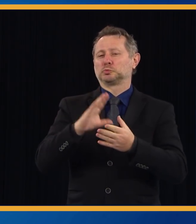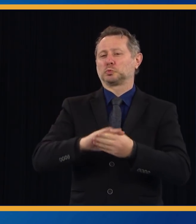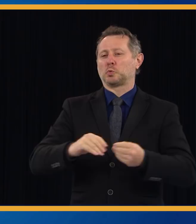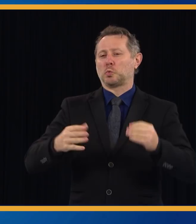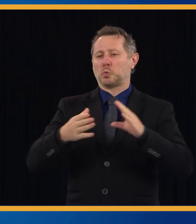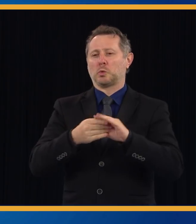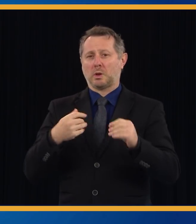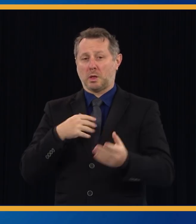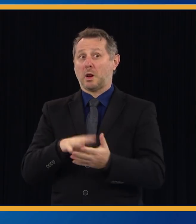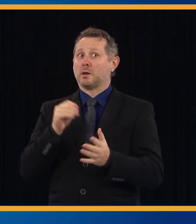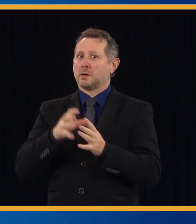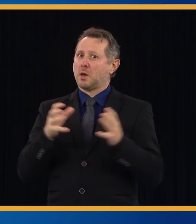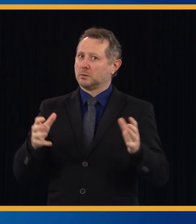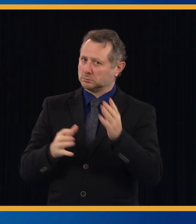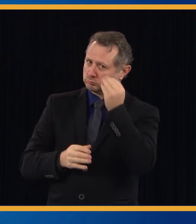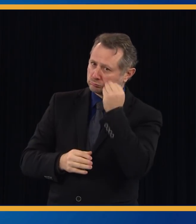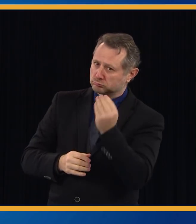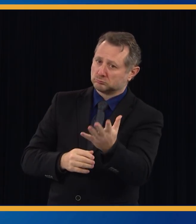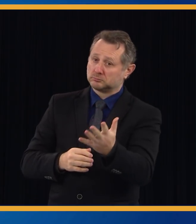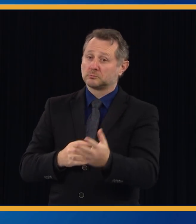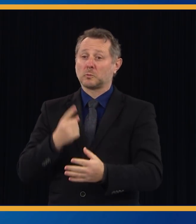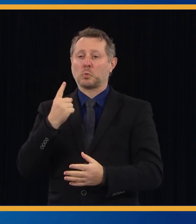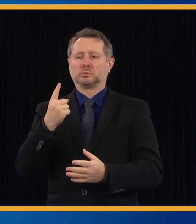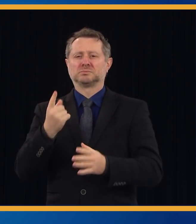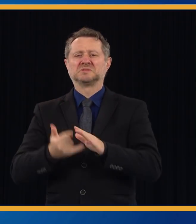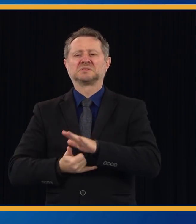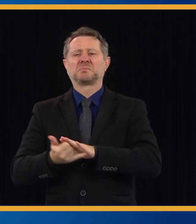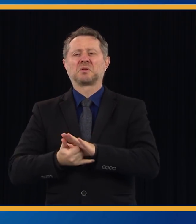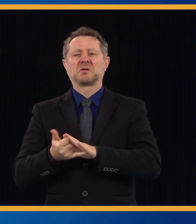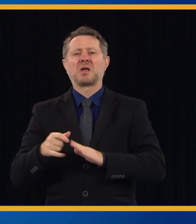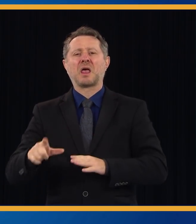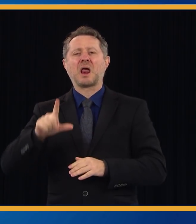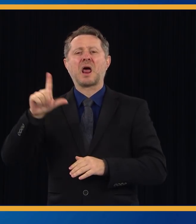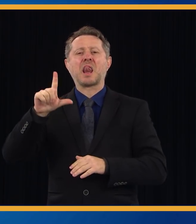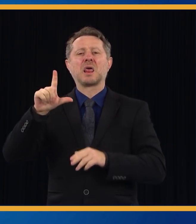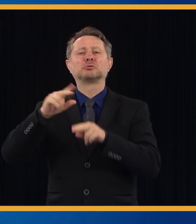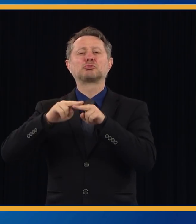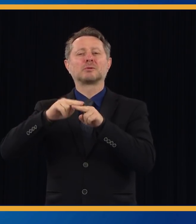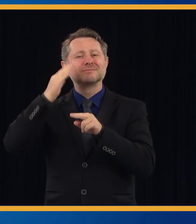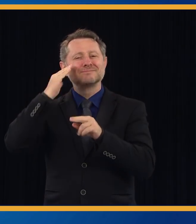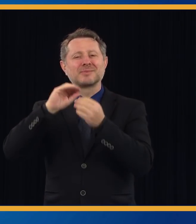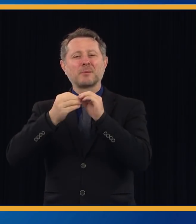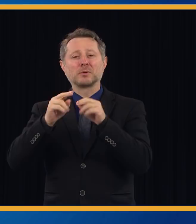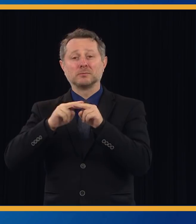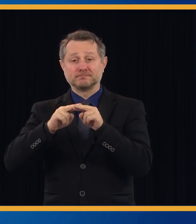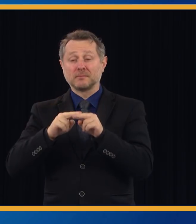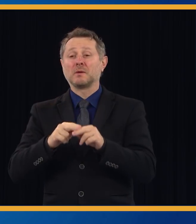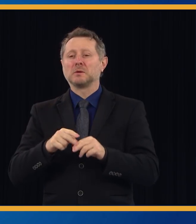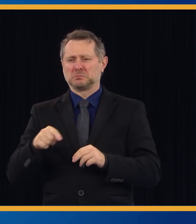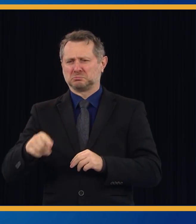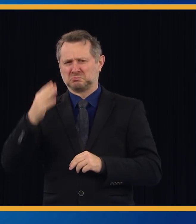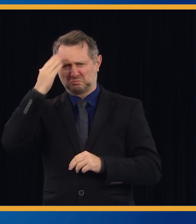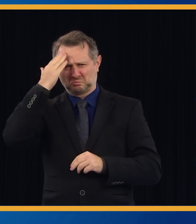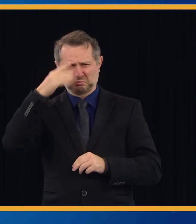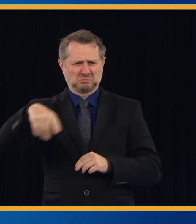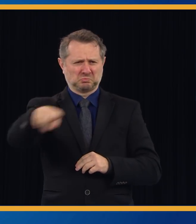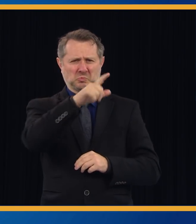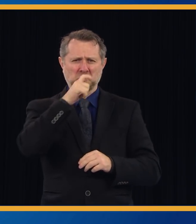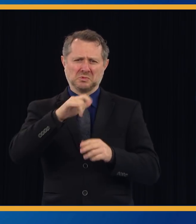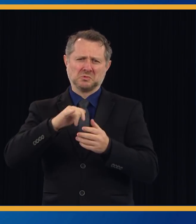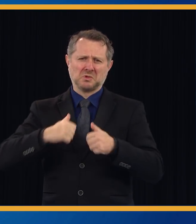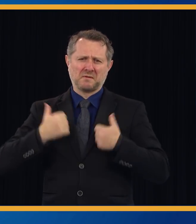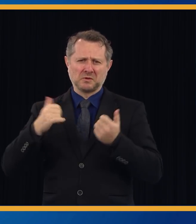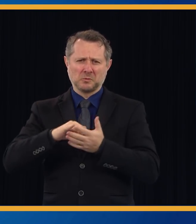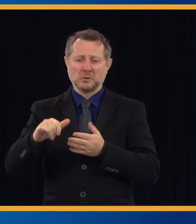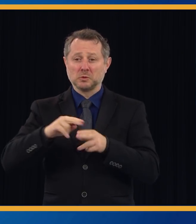a tunnel in New York called the L Train Tunnel. People in New York City know it very well. It's a tunnel that connects